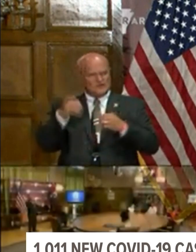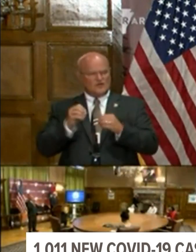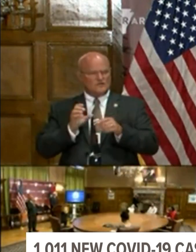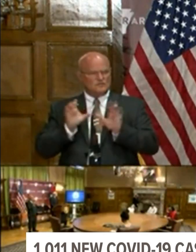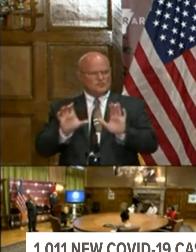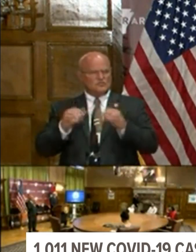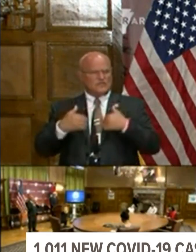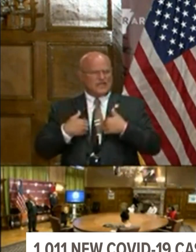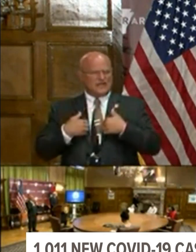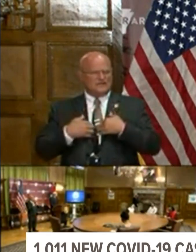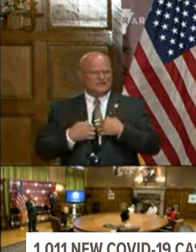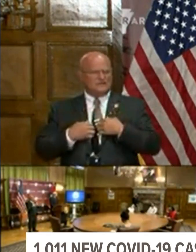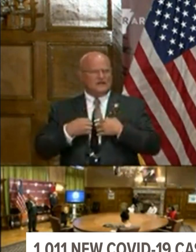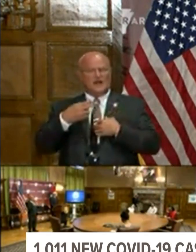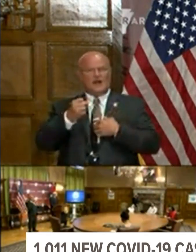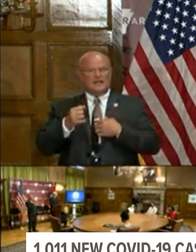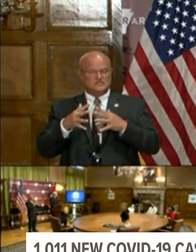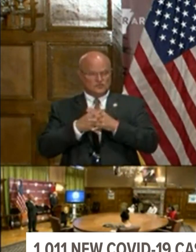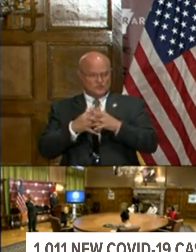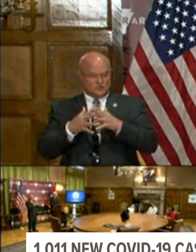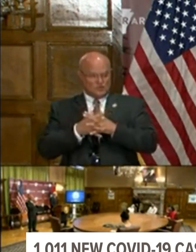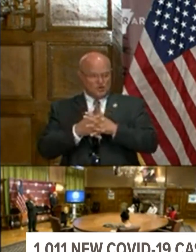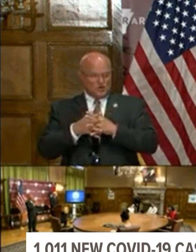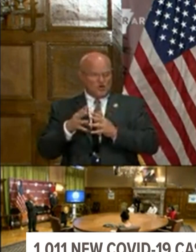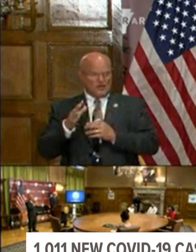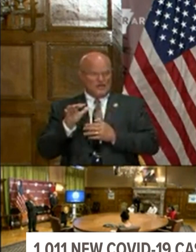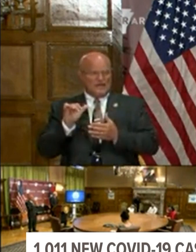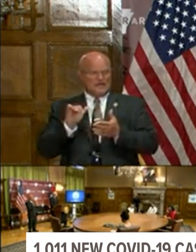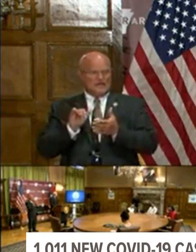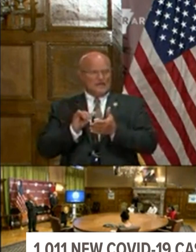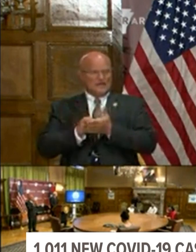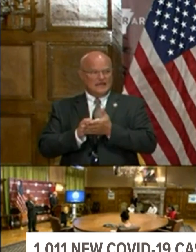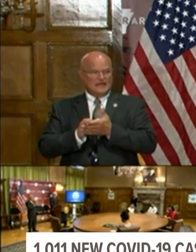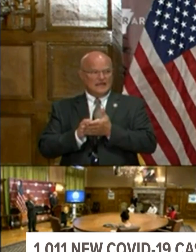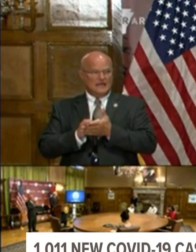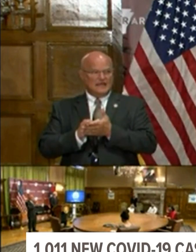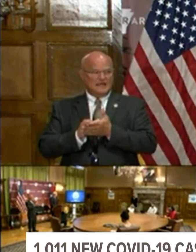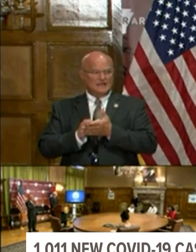have high school football, and that